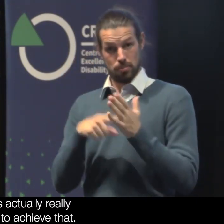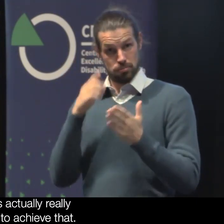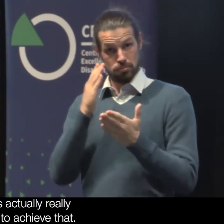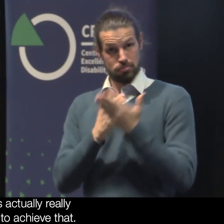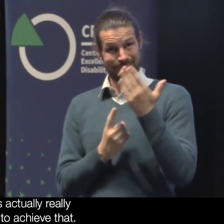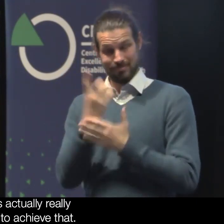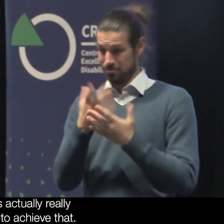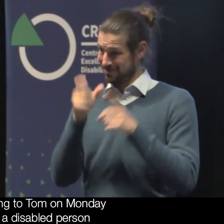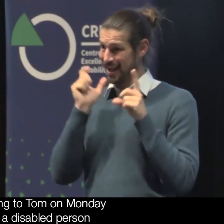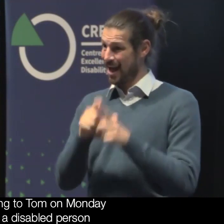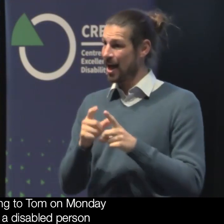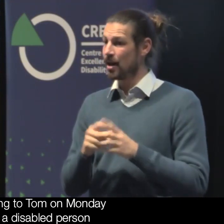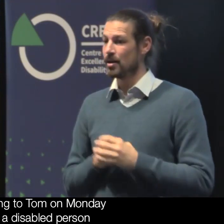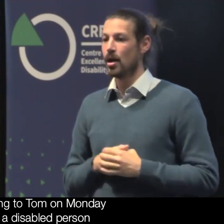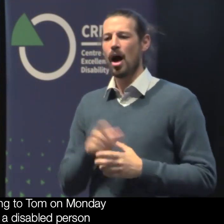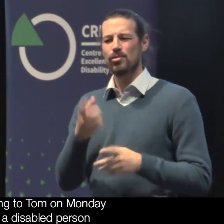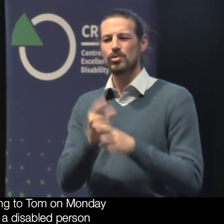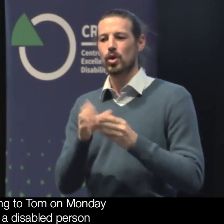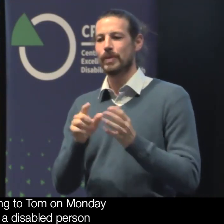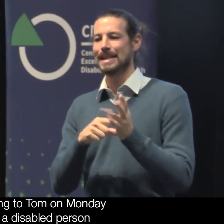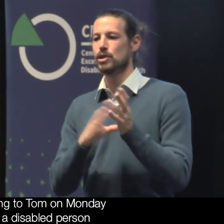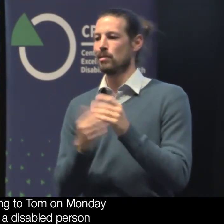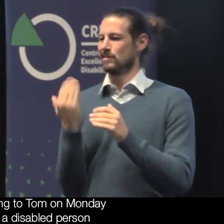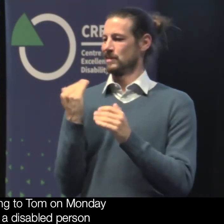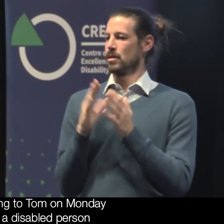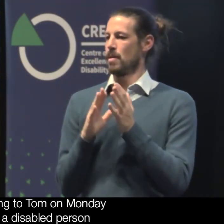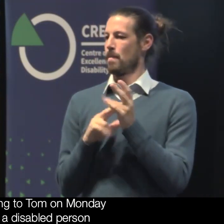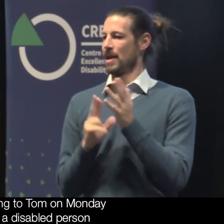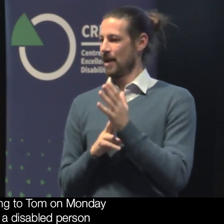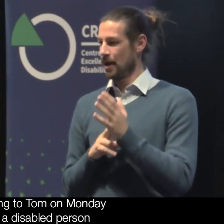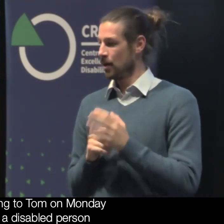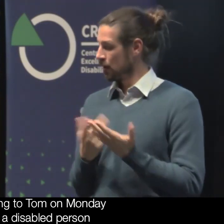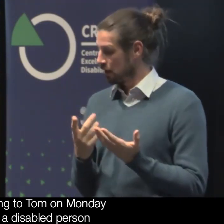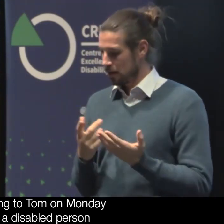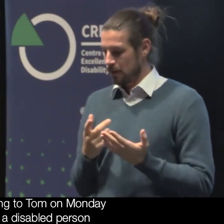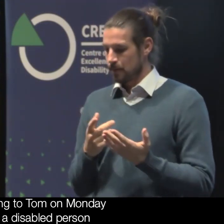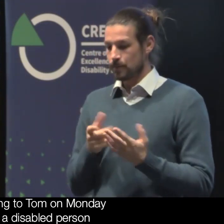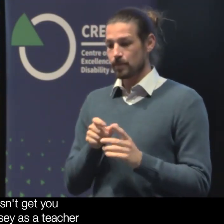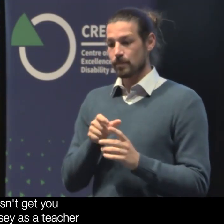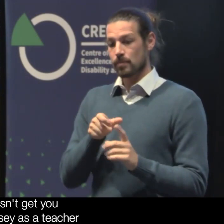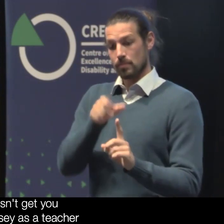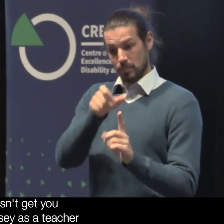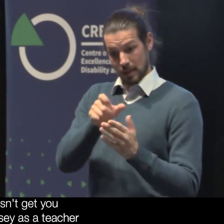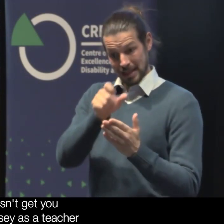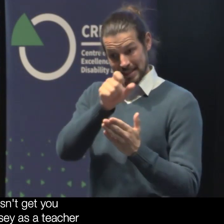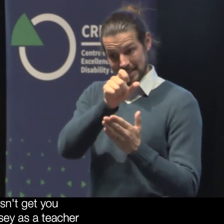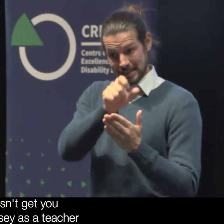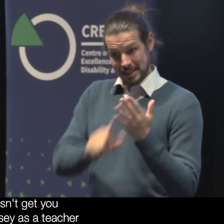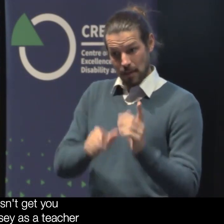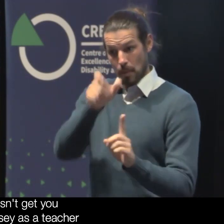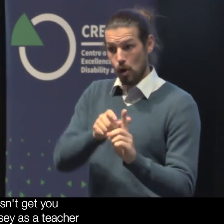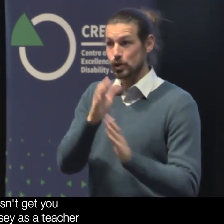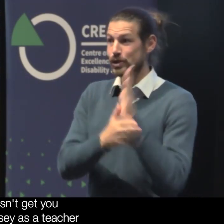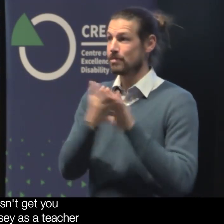variety of reasons. I was saying to Tom on Monday at a roundtable that being a disabled person won't get you a Guernsey as a teacher